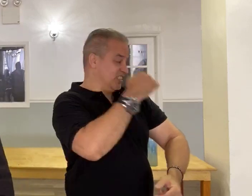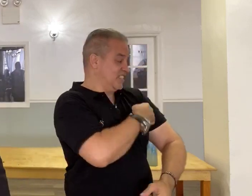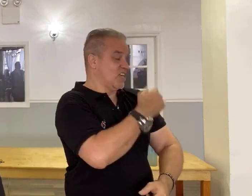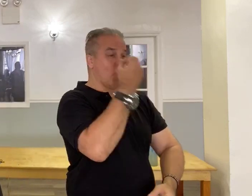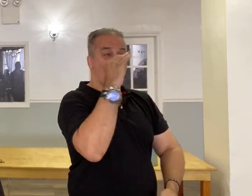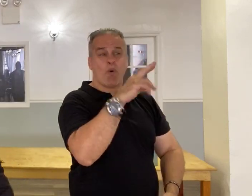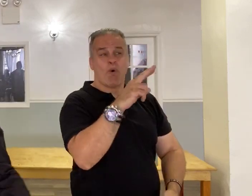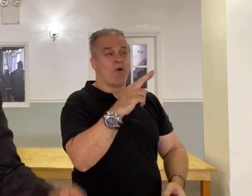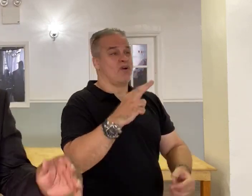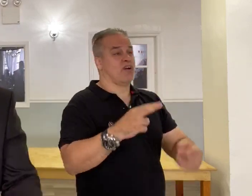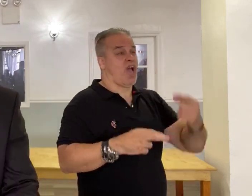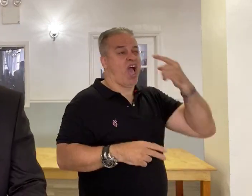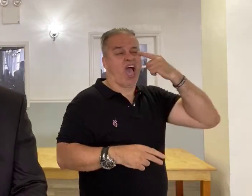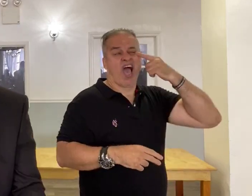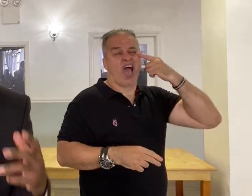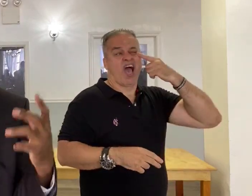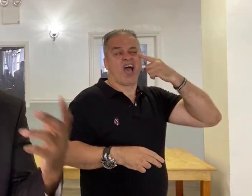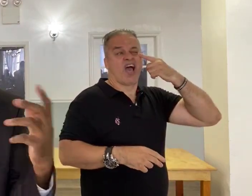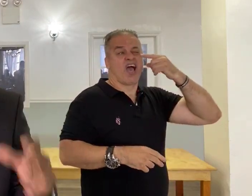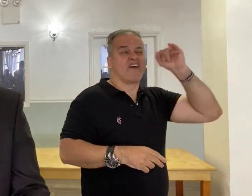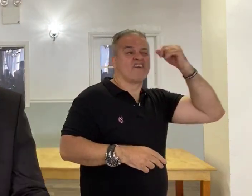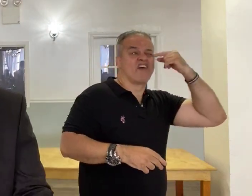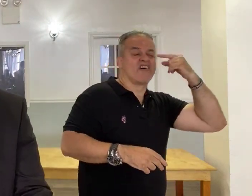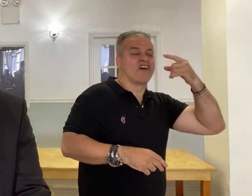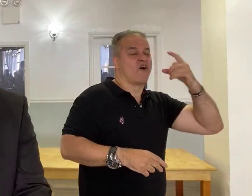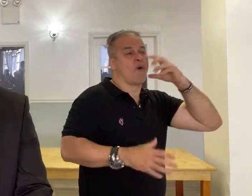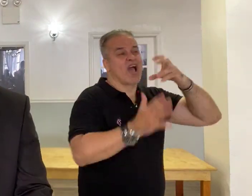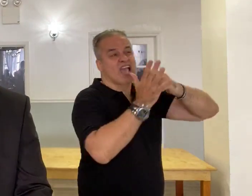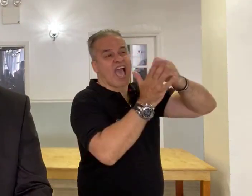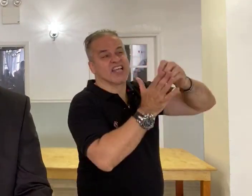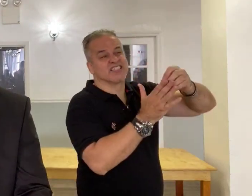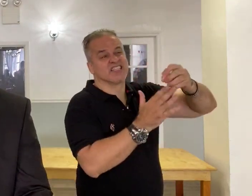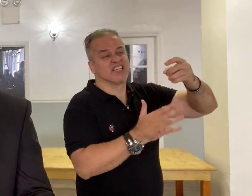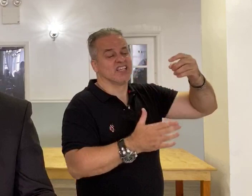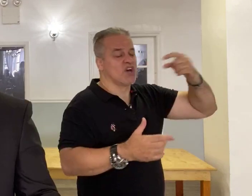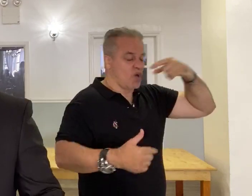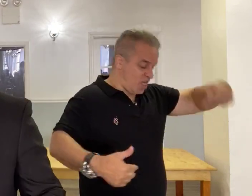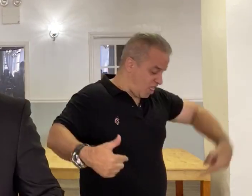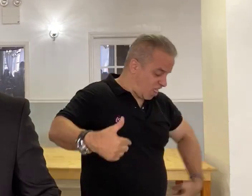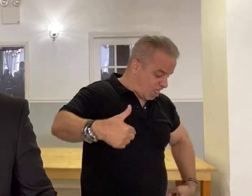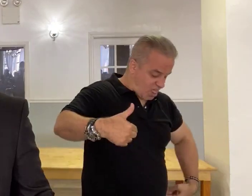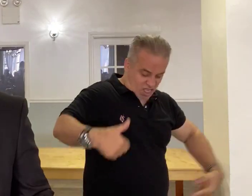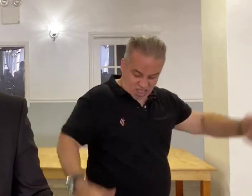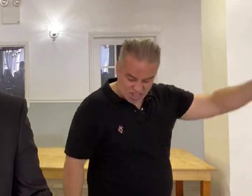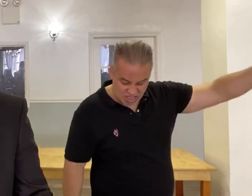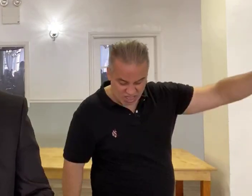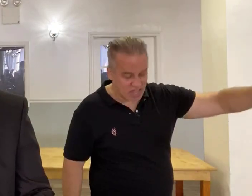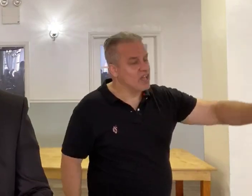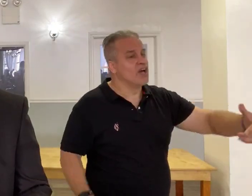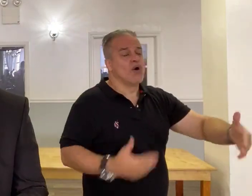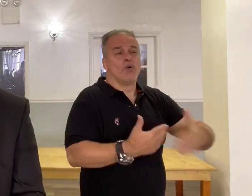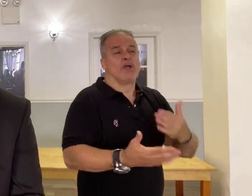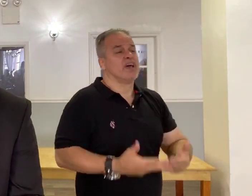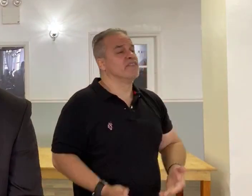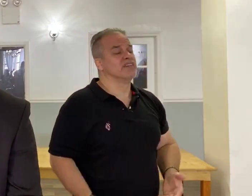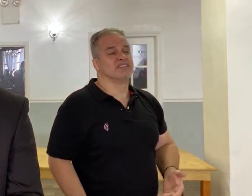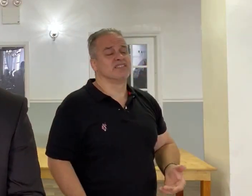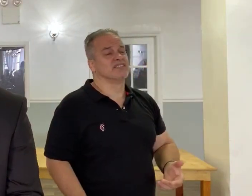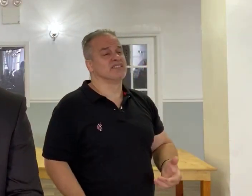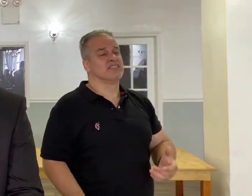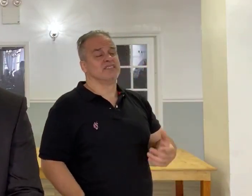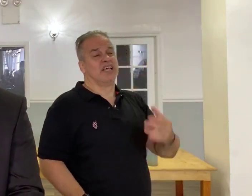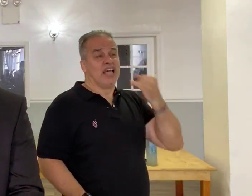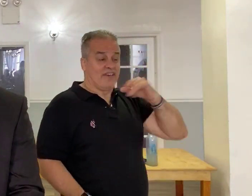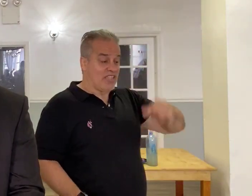eye. You're missing a leg. You don't feel whole anymore. You lose your self-esteem. You know, my pastor